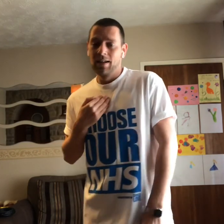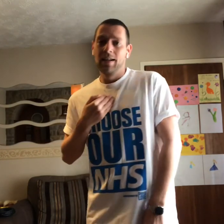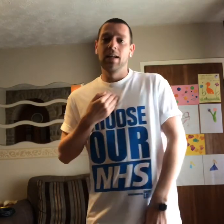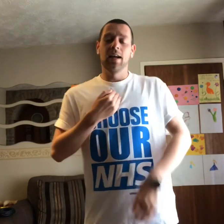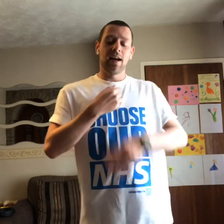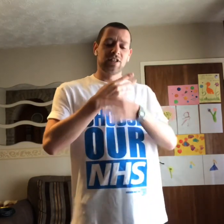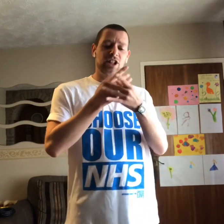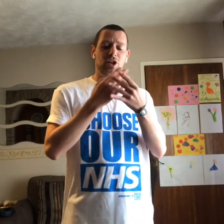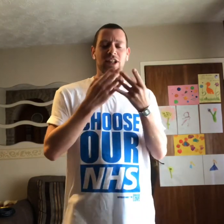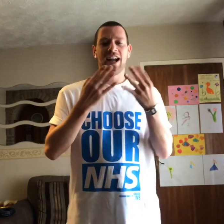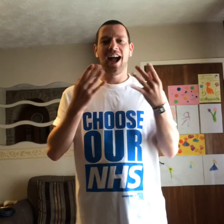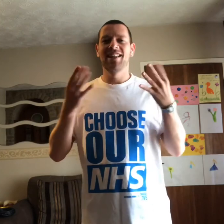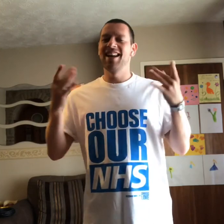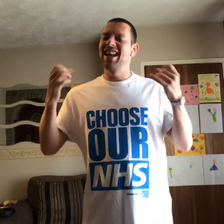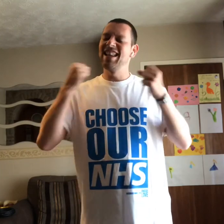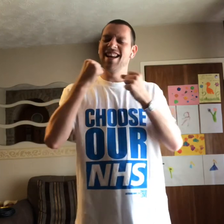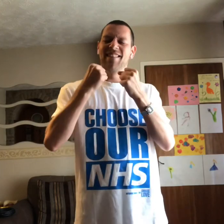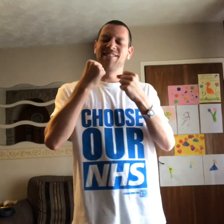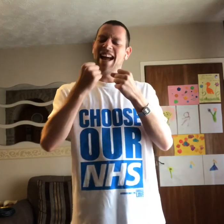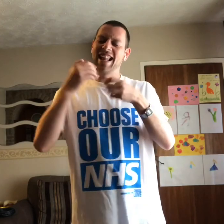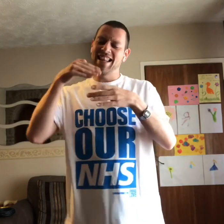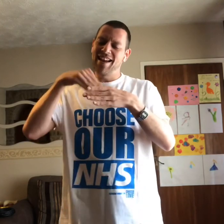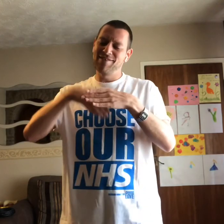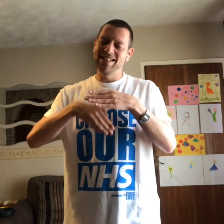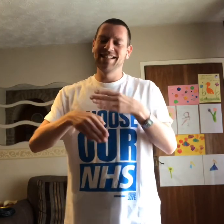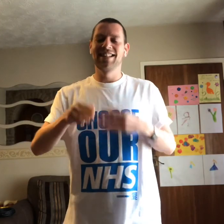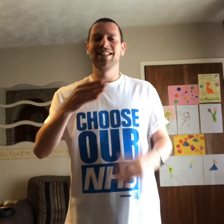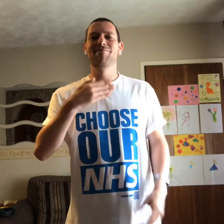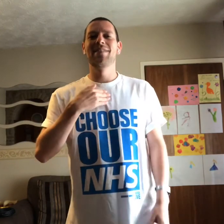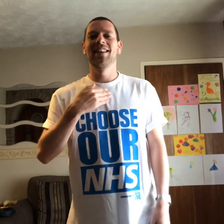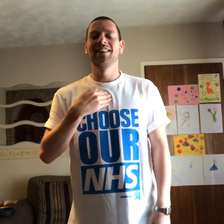No, I've still got a lot of fight left in me